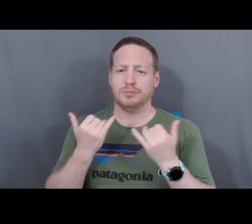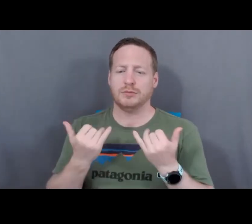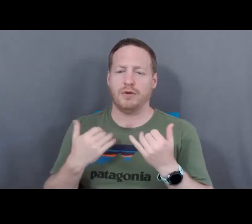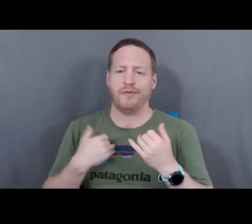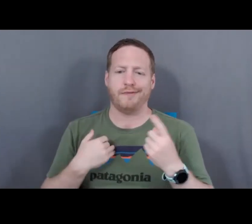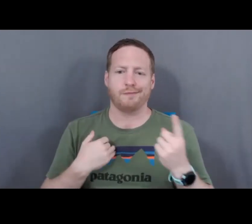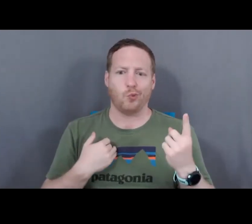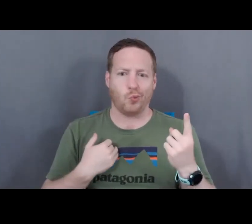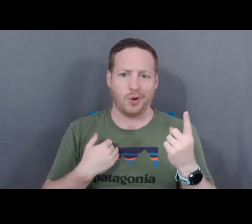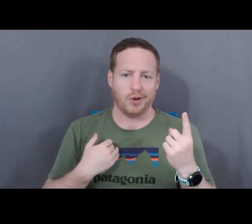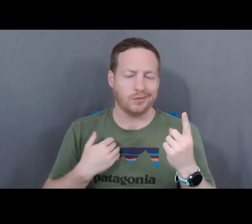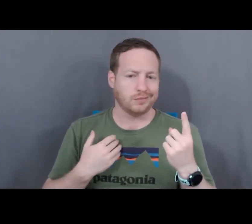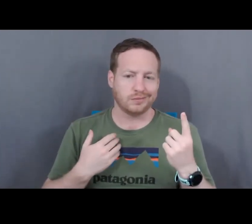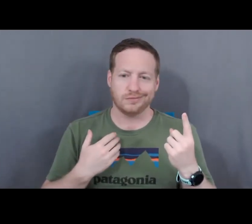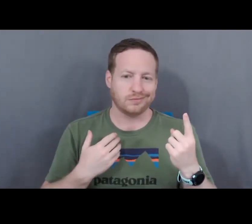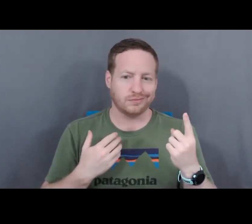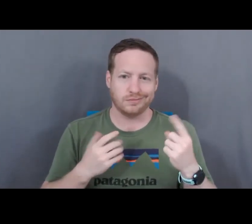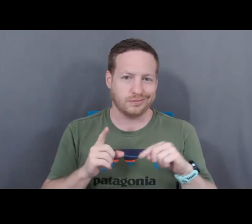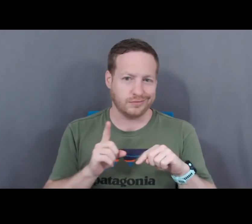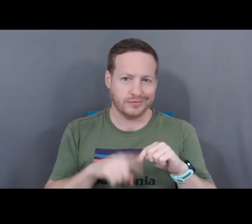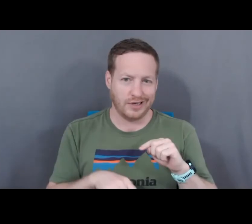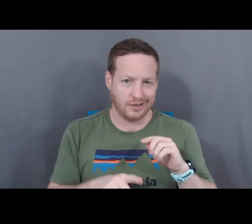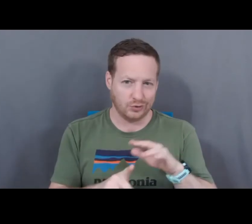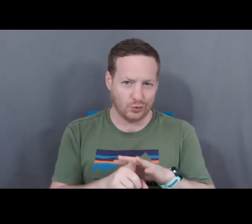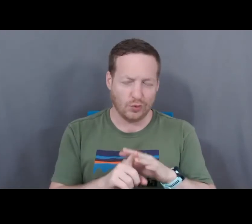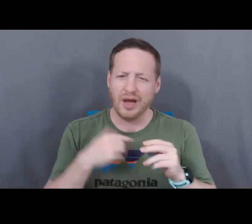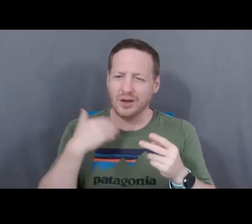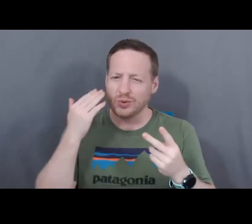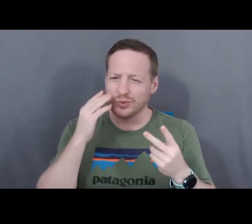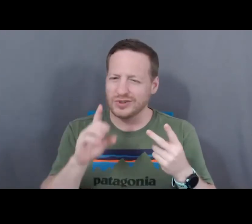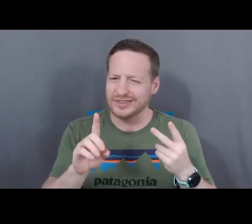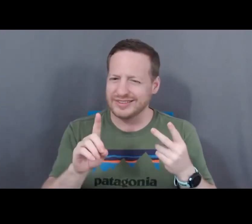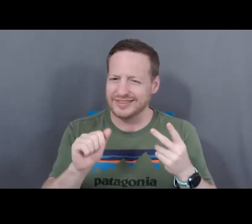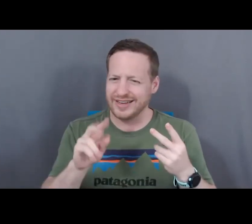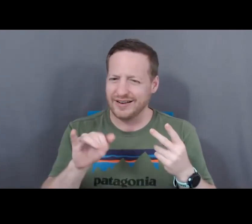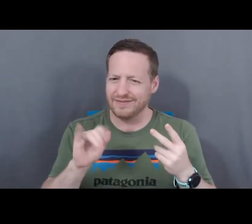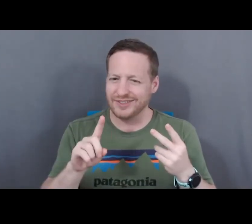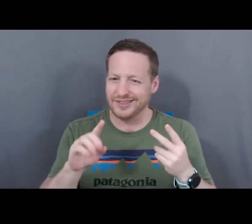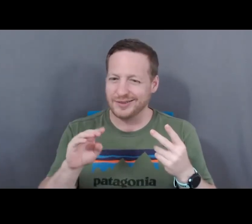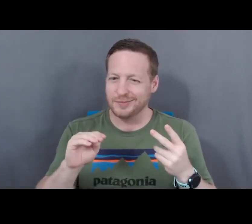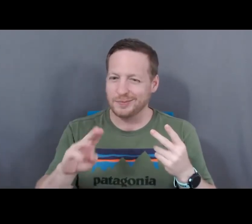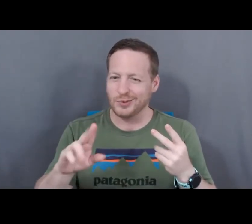Okay, so it seems right now we have one person that cannot show up. David